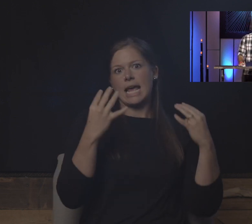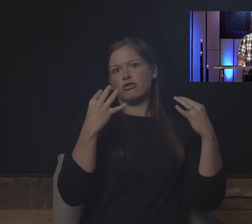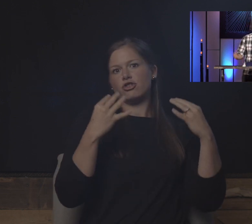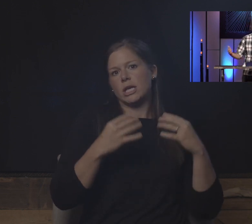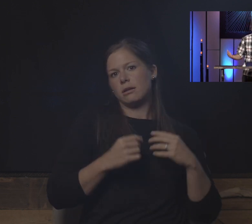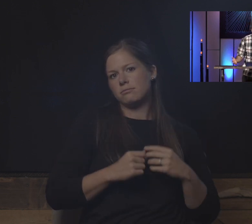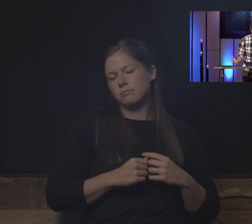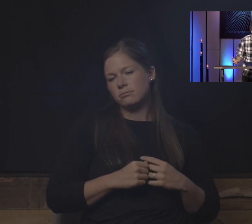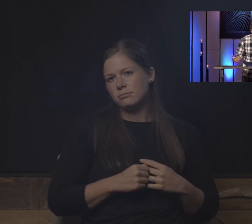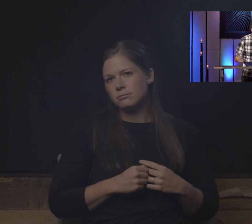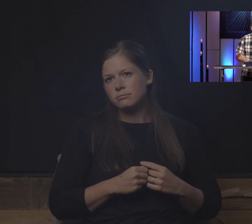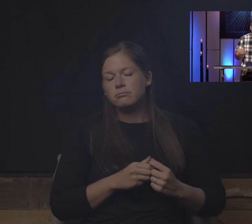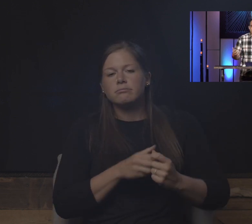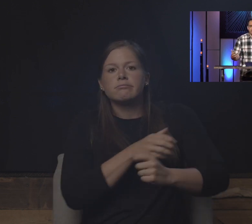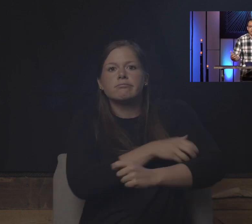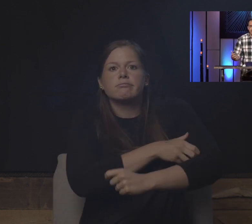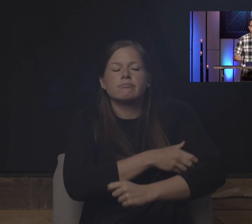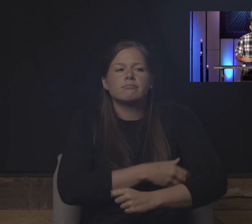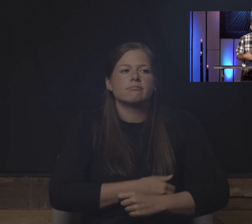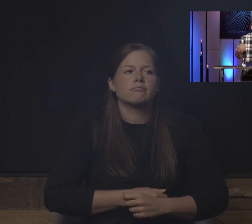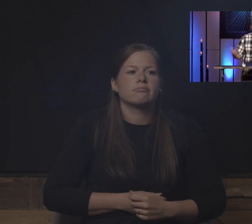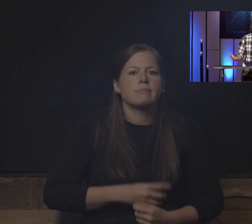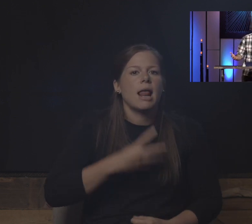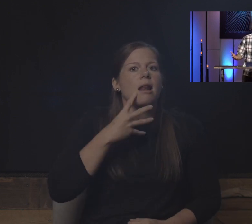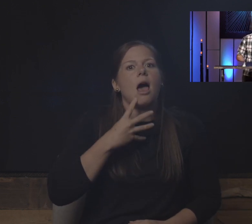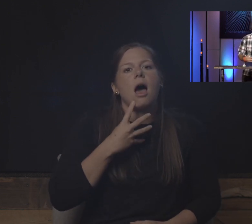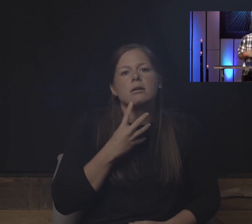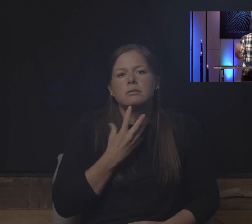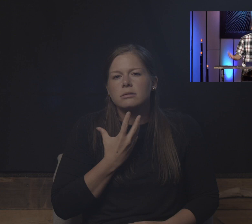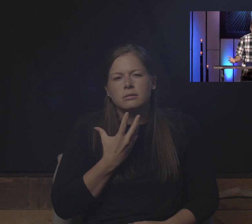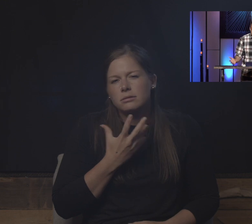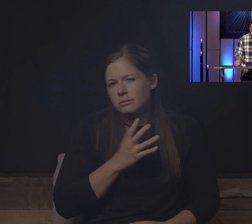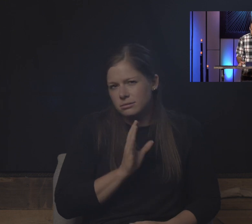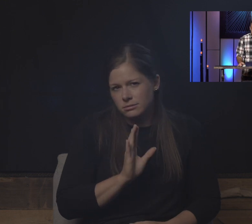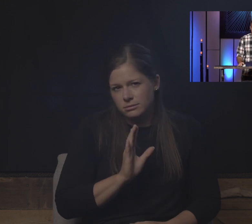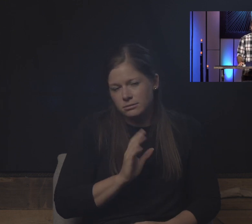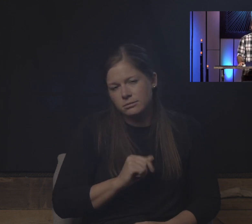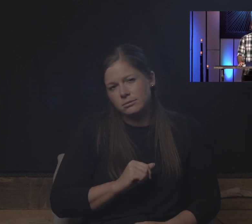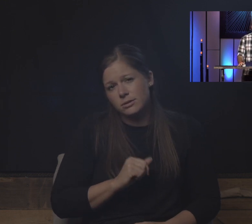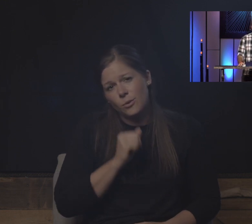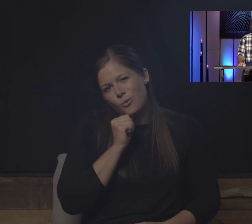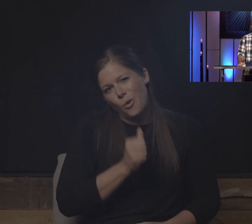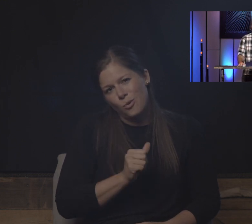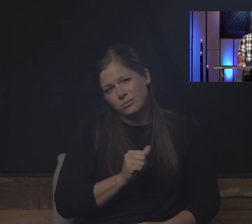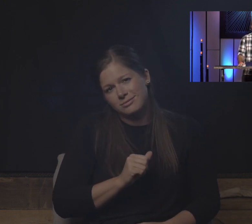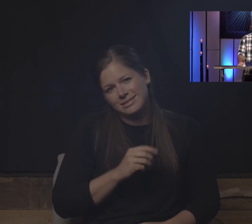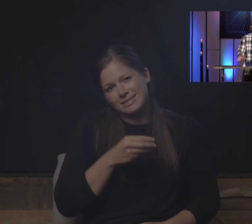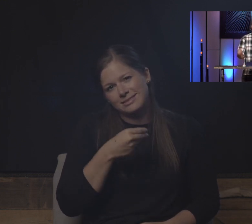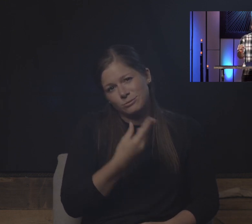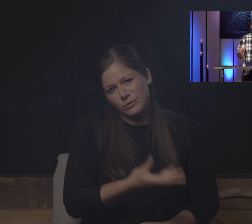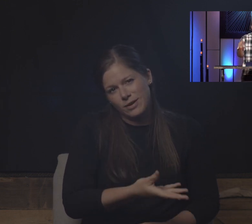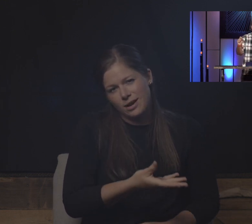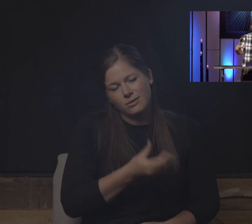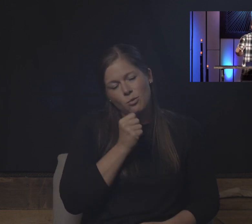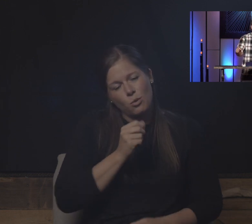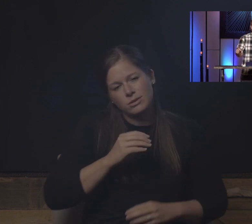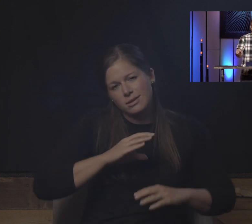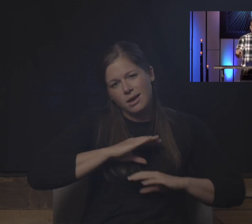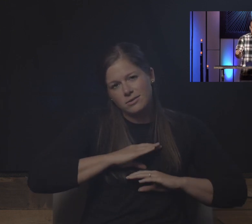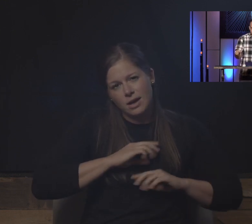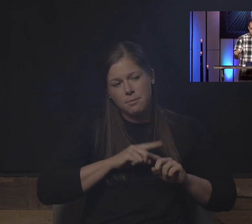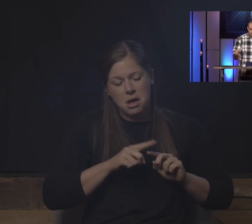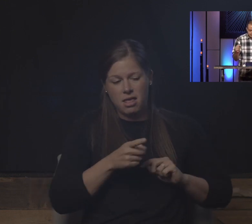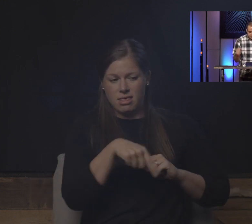want. Power doesn't give it. The lust of the flesh, the lust of the eyes, that doesn't give it either. But that won't stop